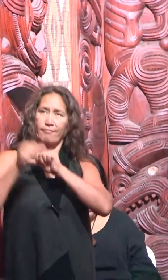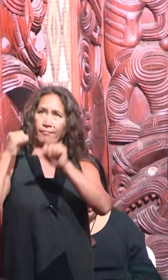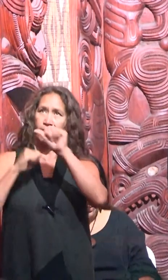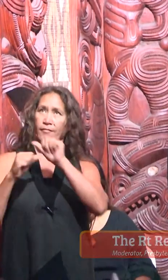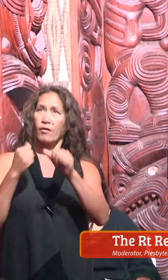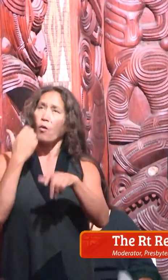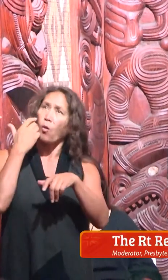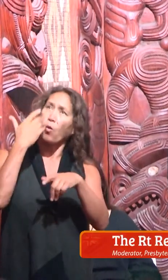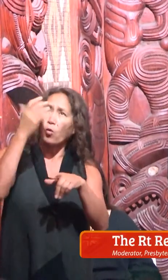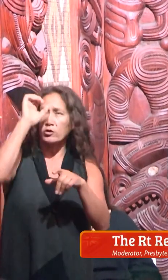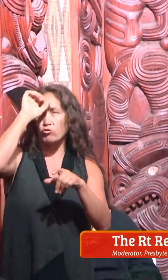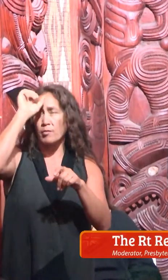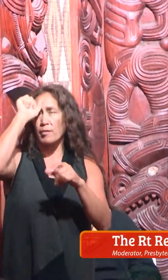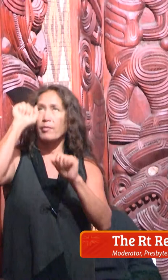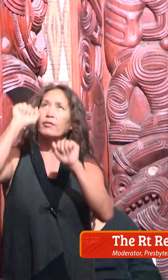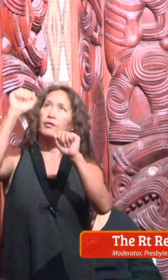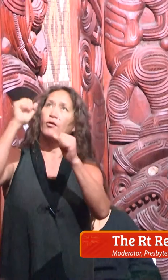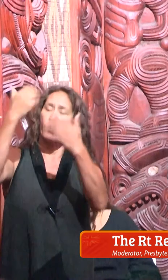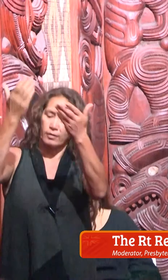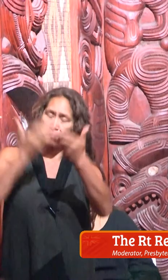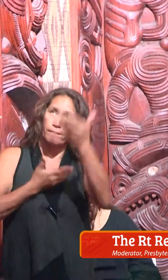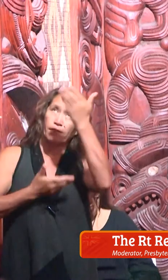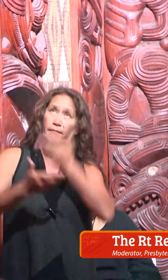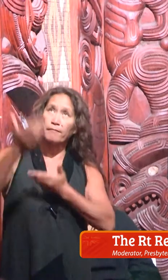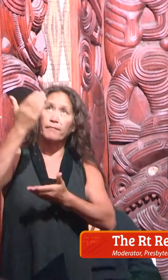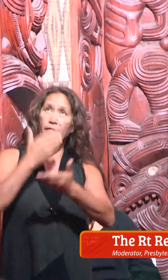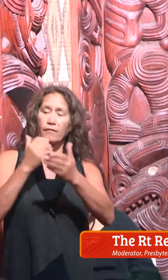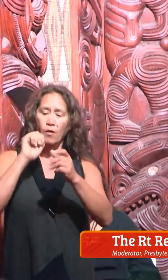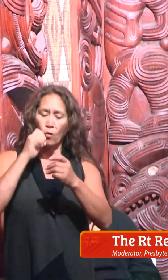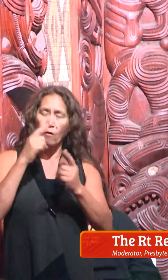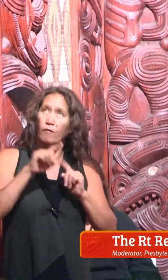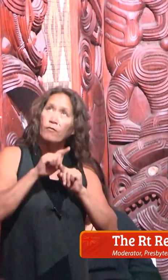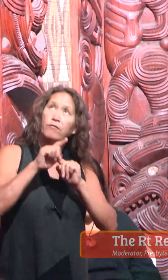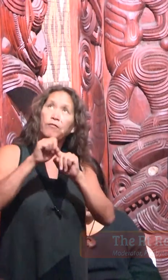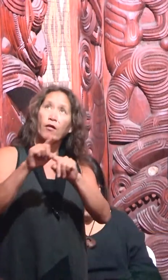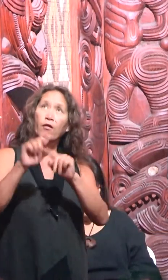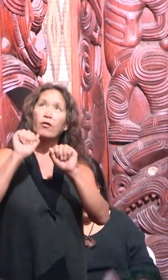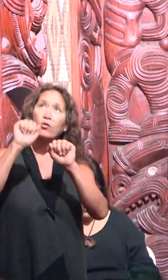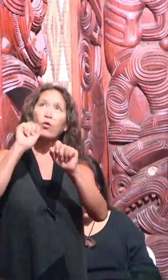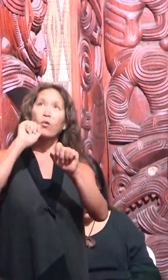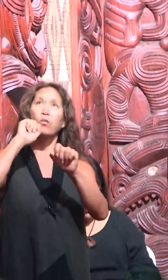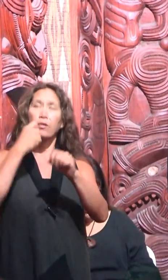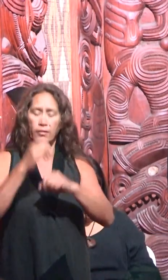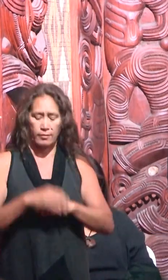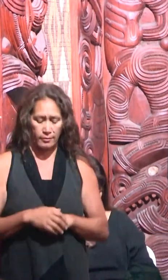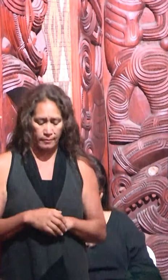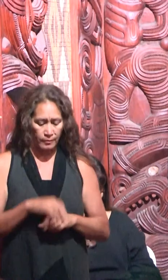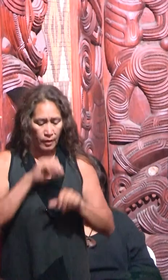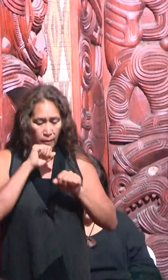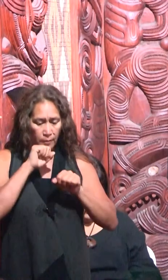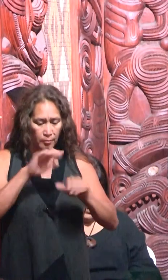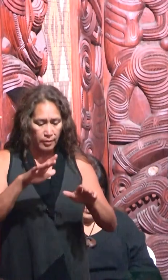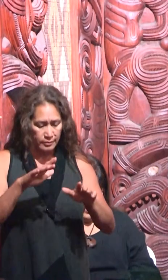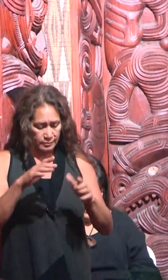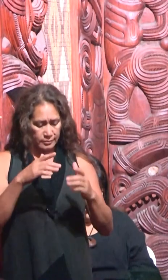your generosity and constantly do your will. Bless our land with honesty in the